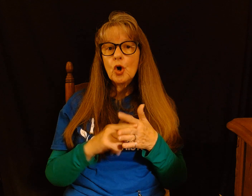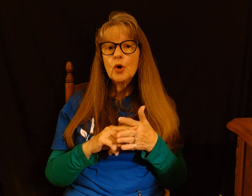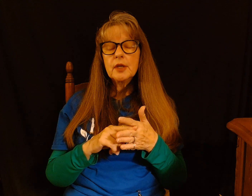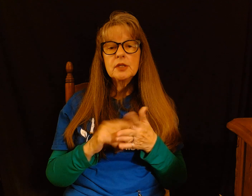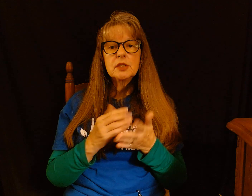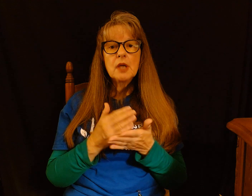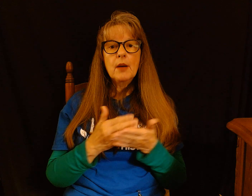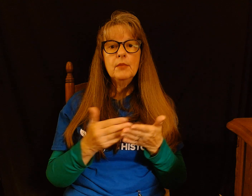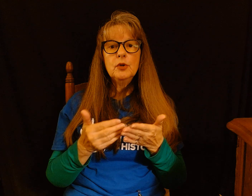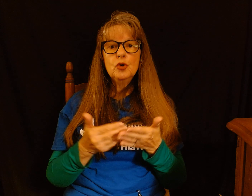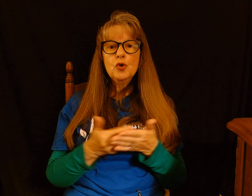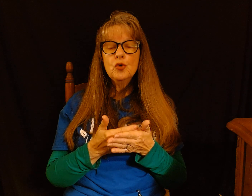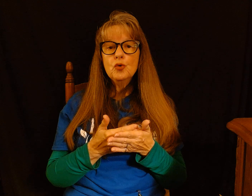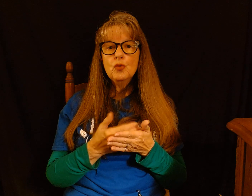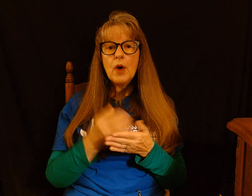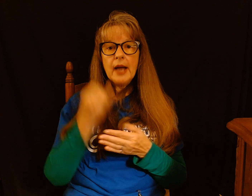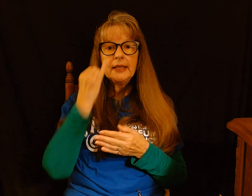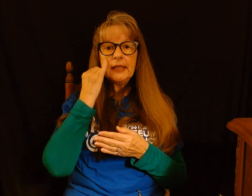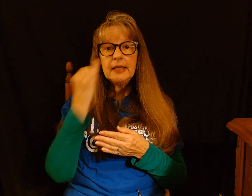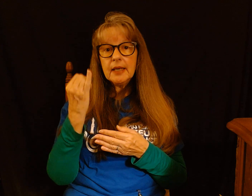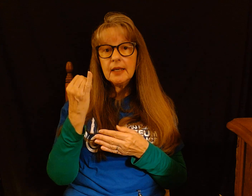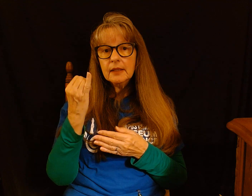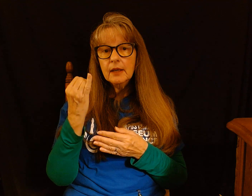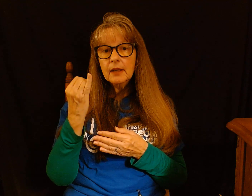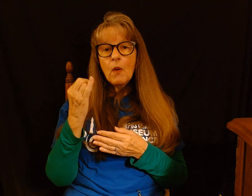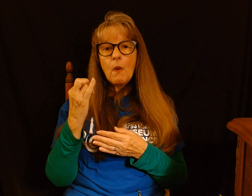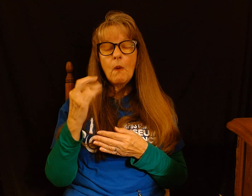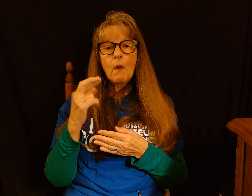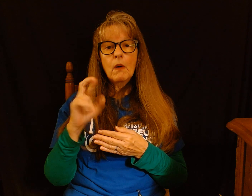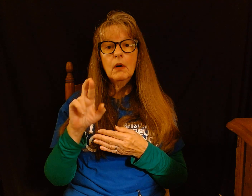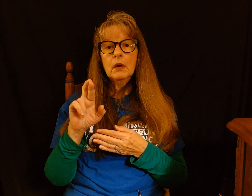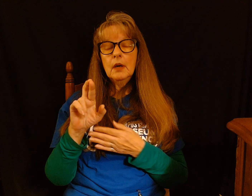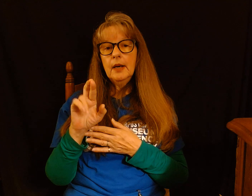started some new idea or